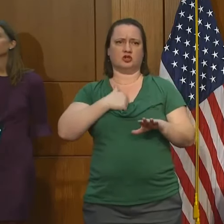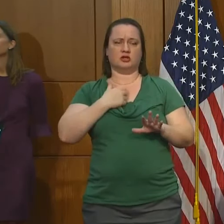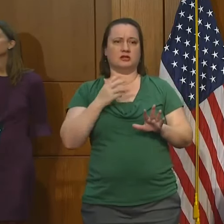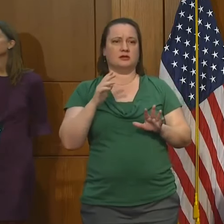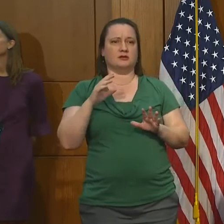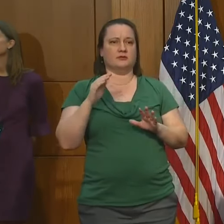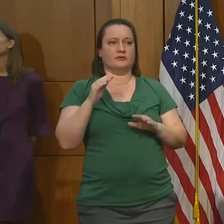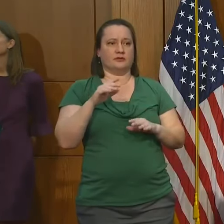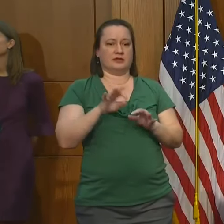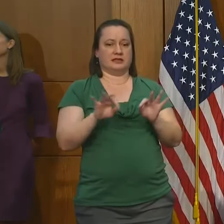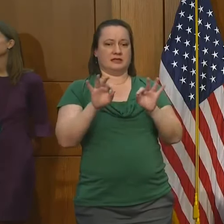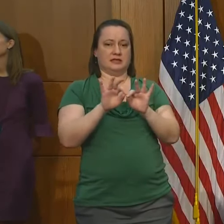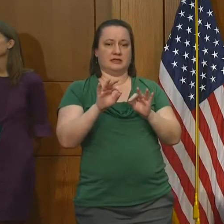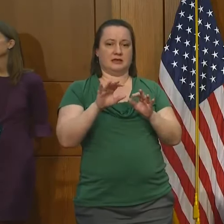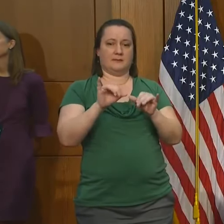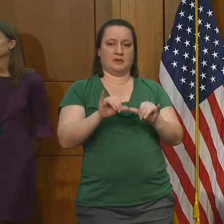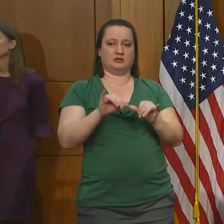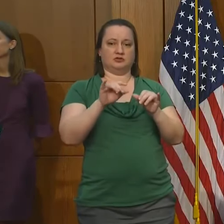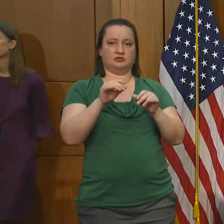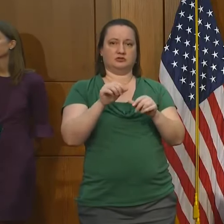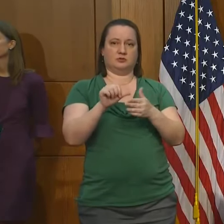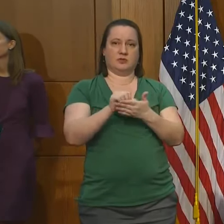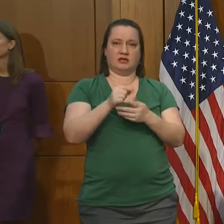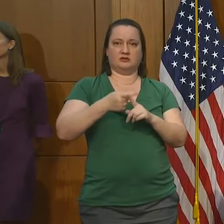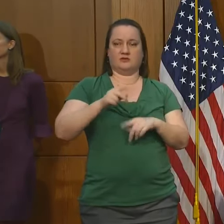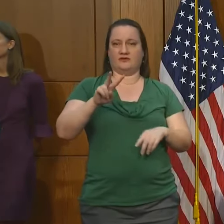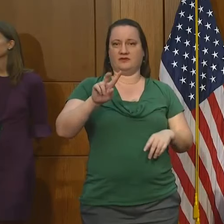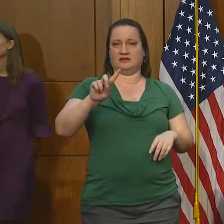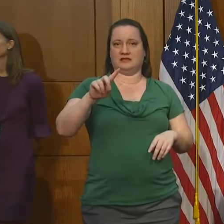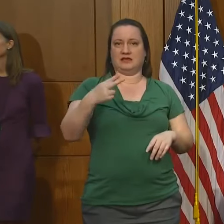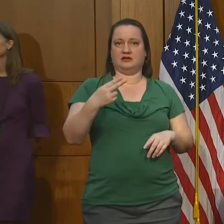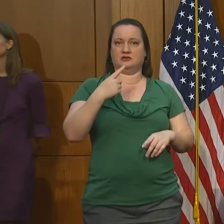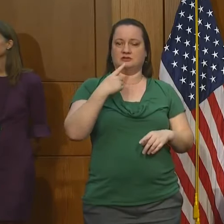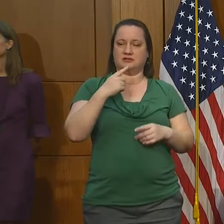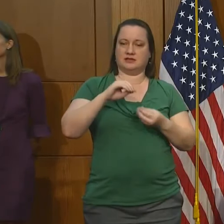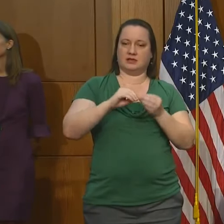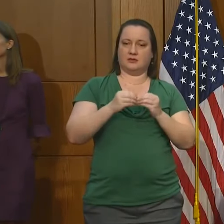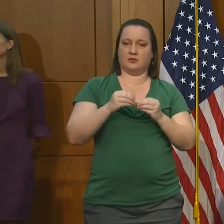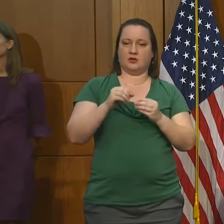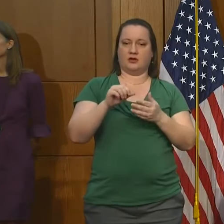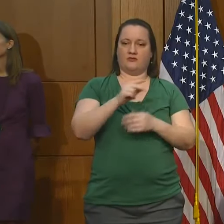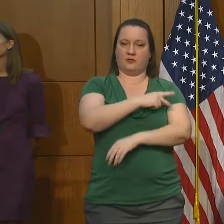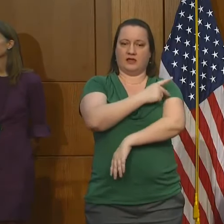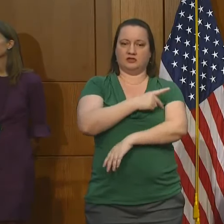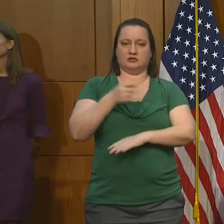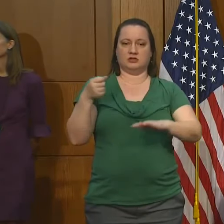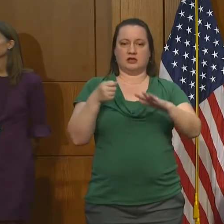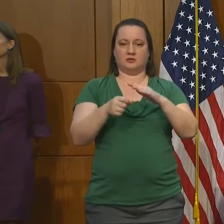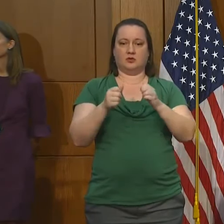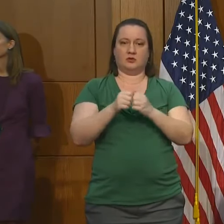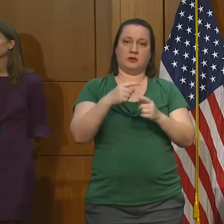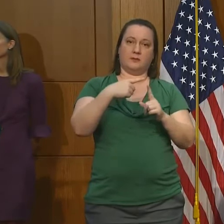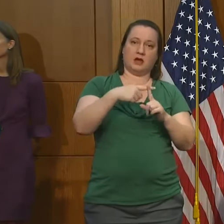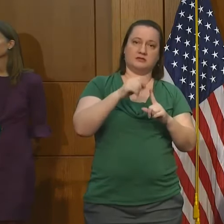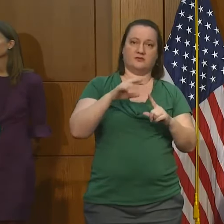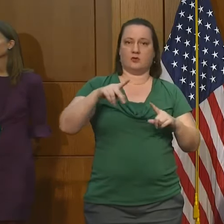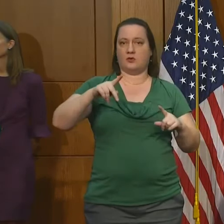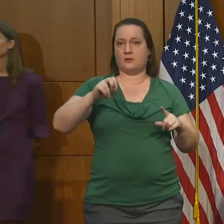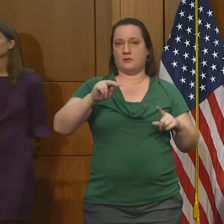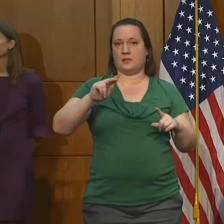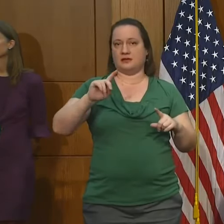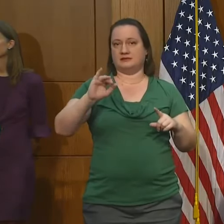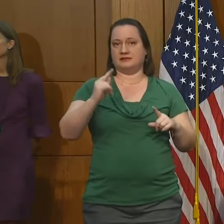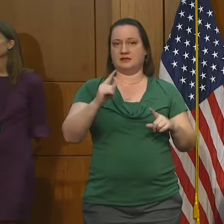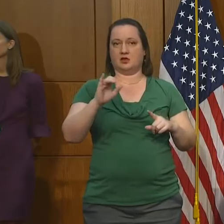The key measures page from VDH says that number of patients who were hospitalized with a positive or pending COVID-19